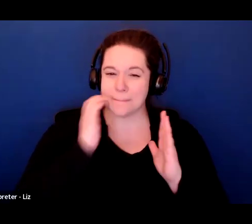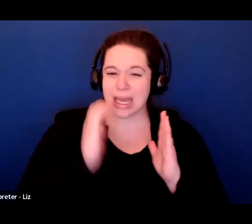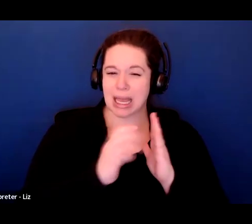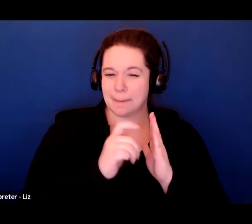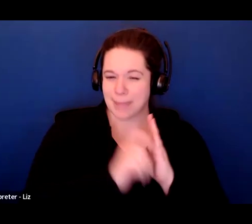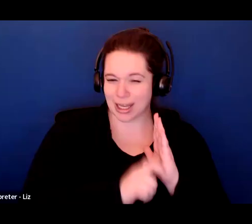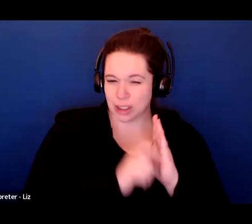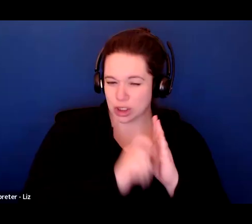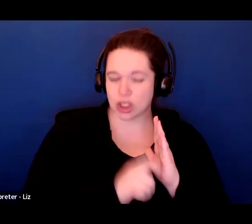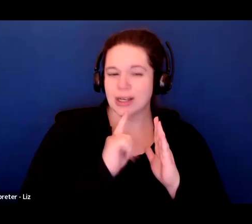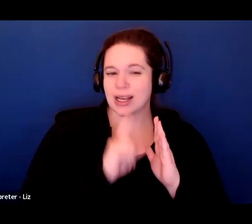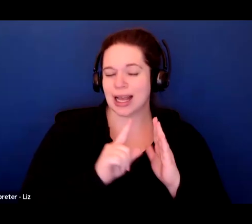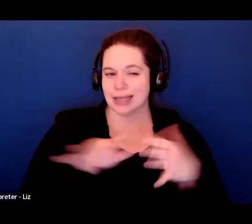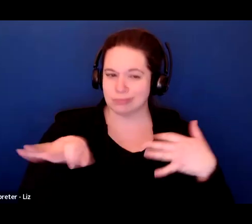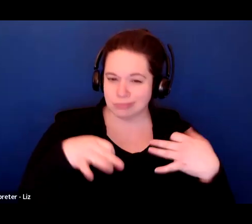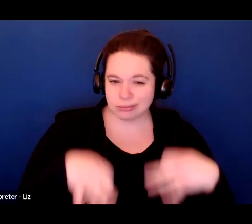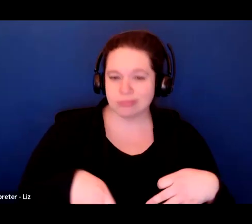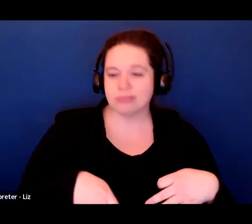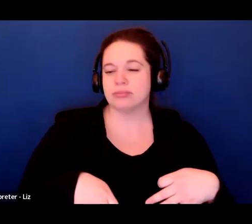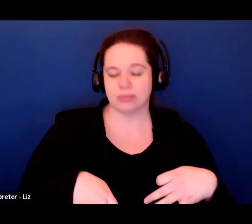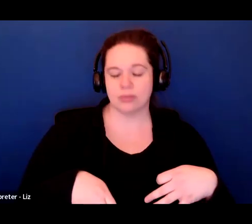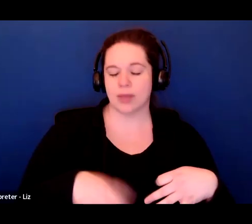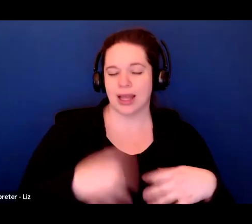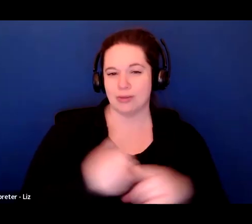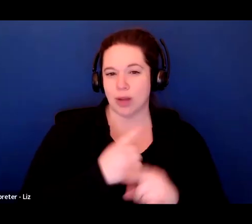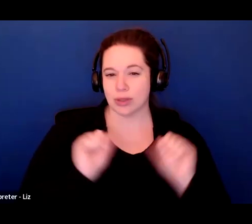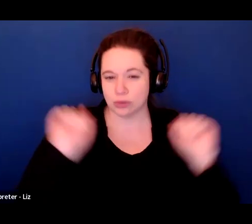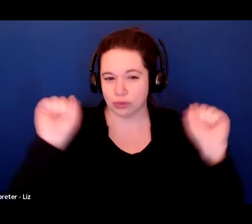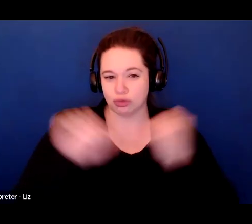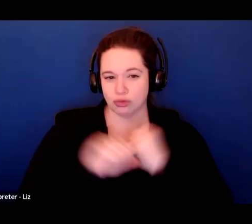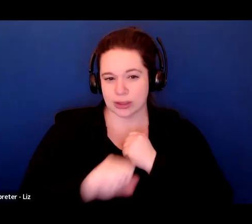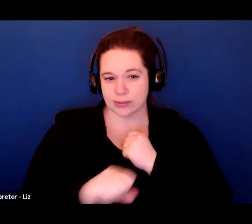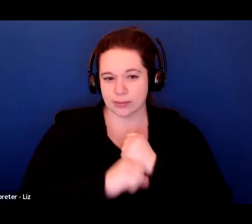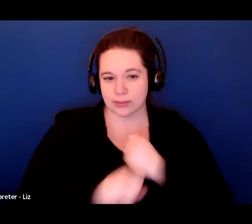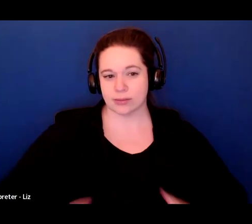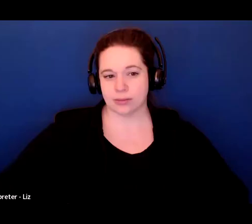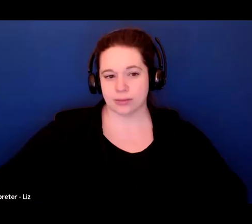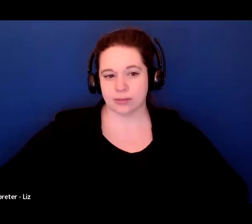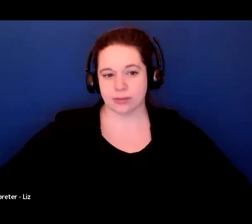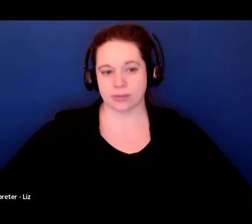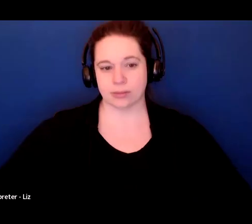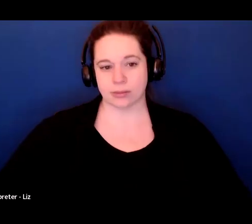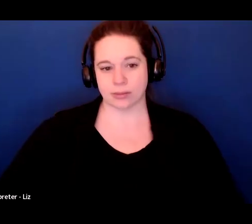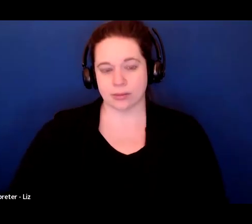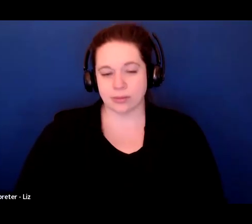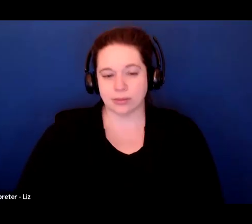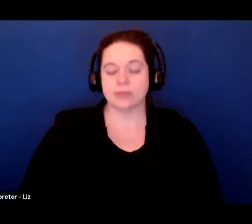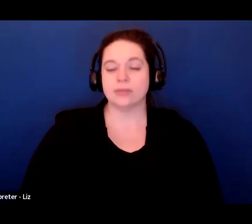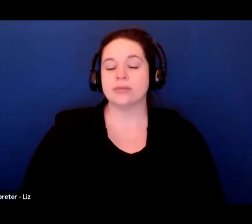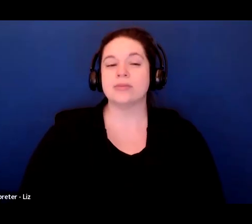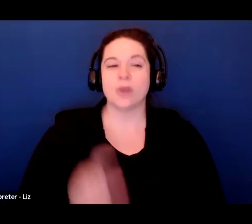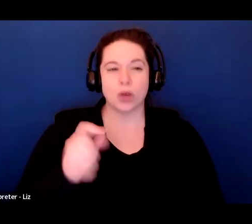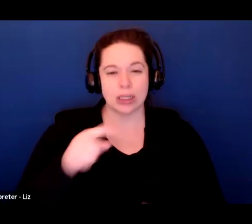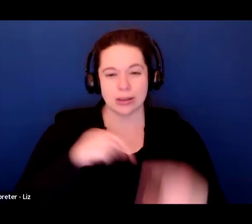to do those properly. Um, Again, there's a question here about, I'm going to go back a little bit